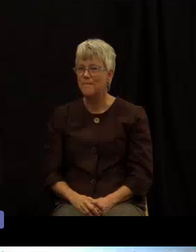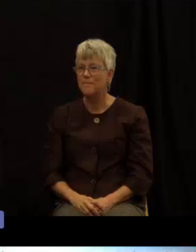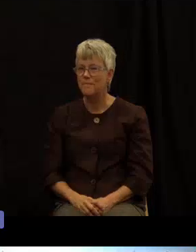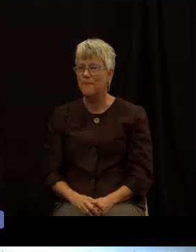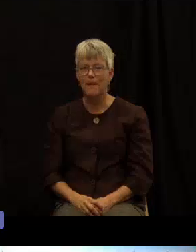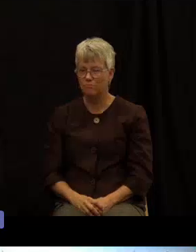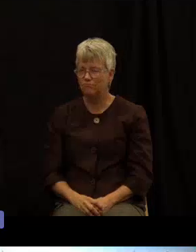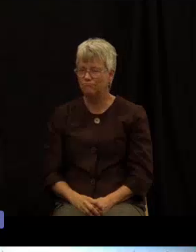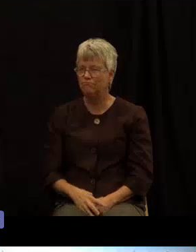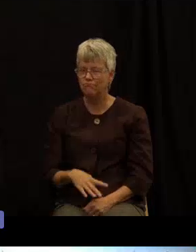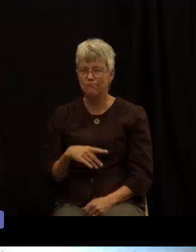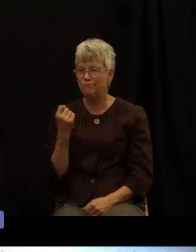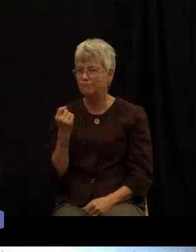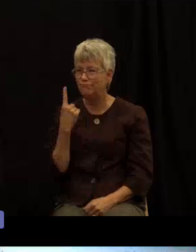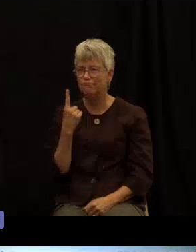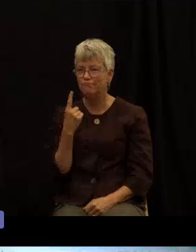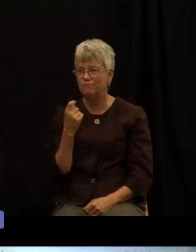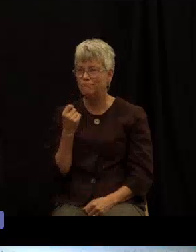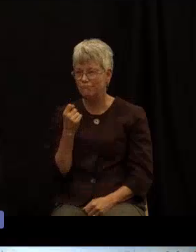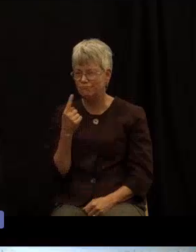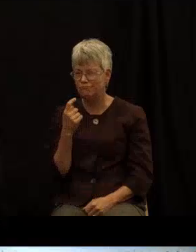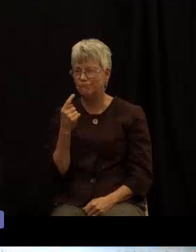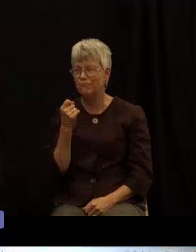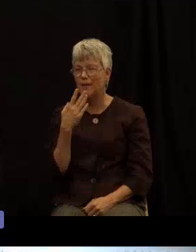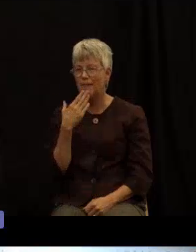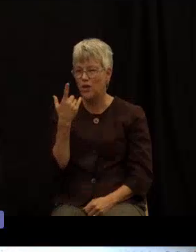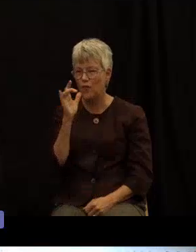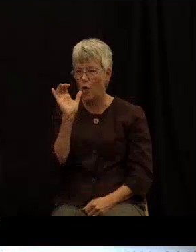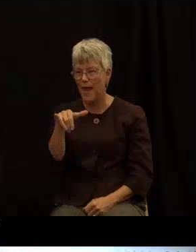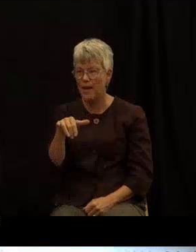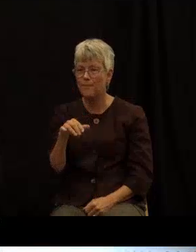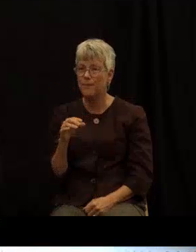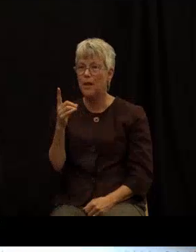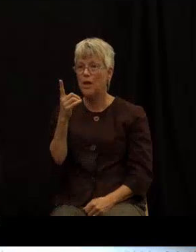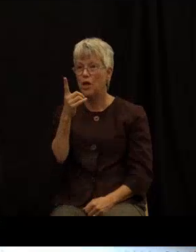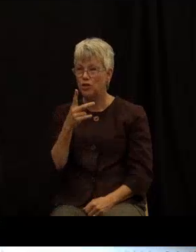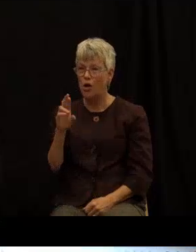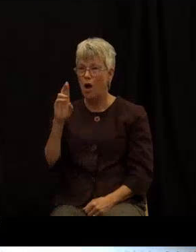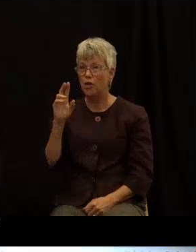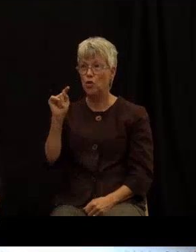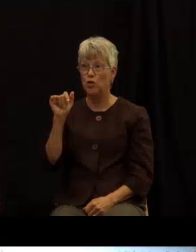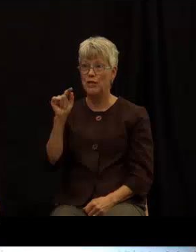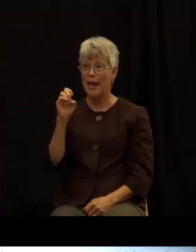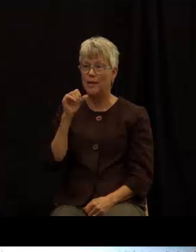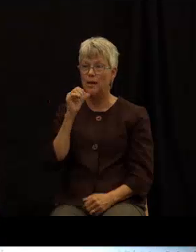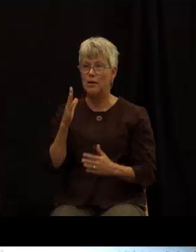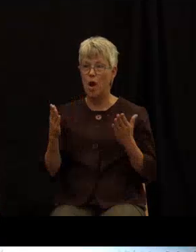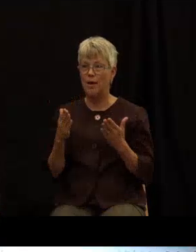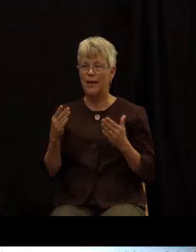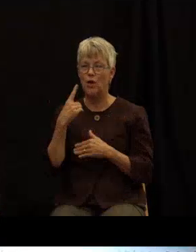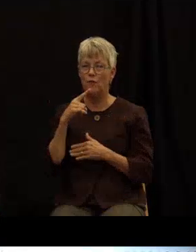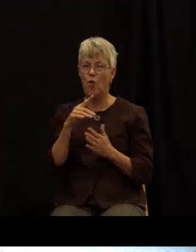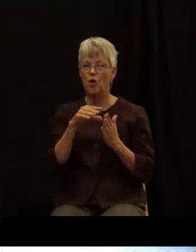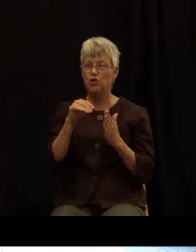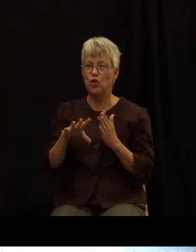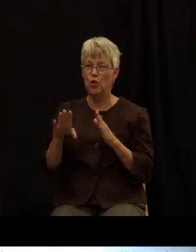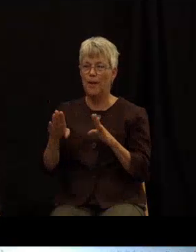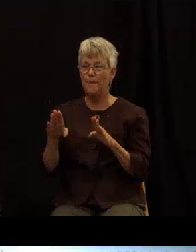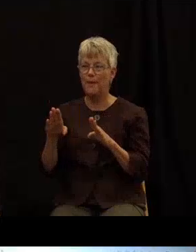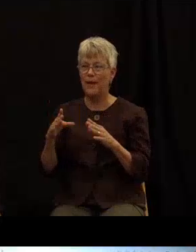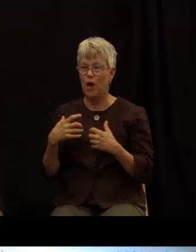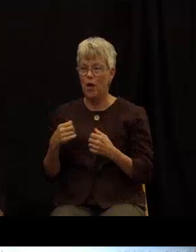Thank you for lots that, going on. Jimmy. It's fine. Dr. Tate is not here for student behavioral health. I do know that they